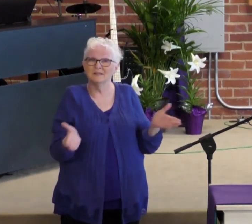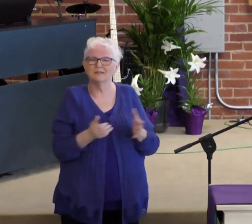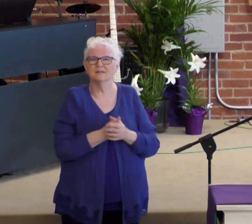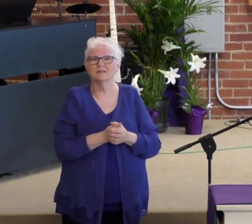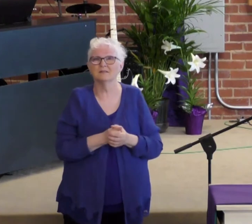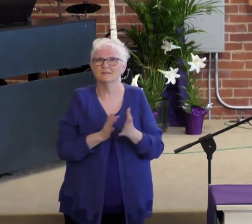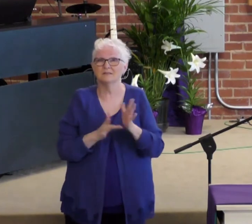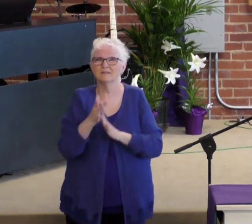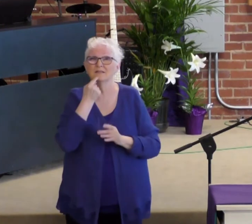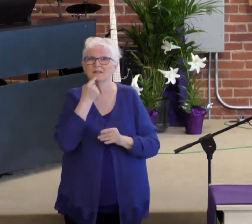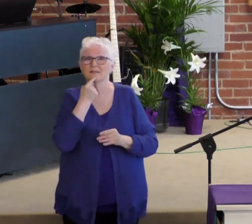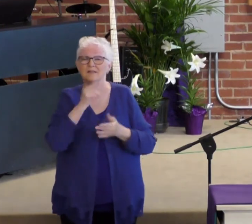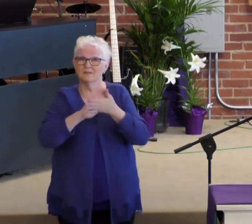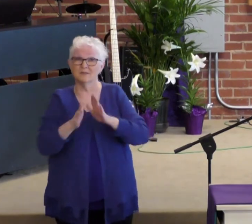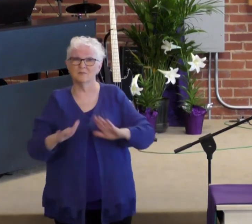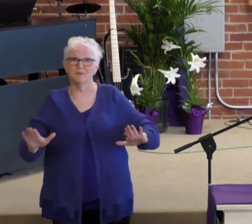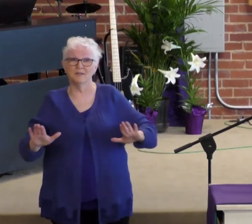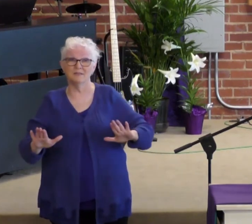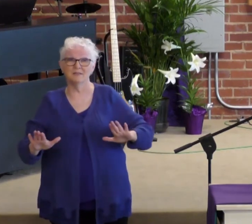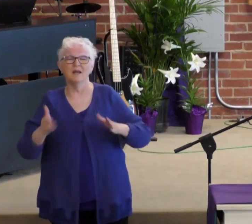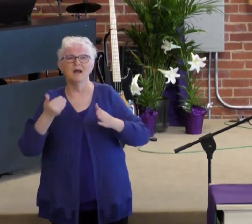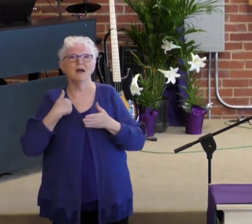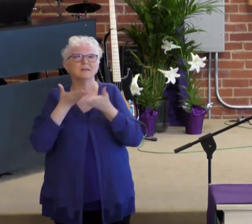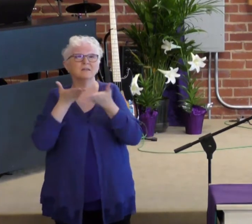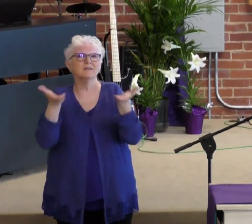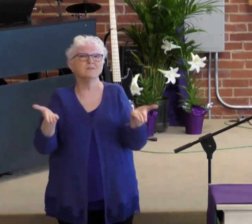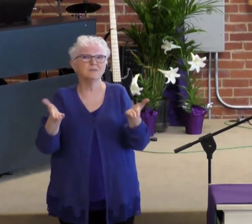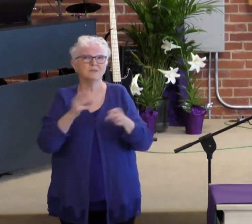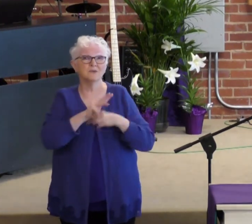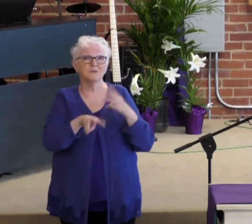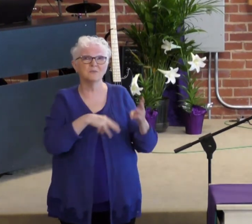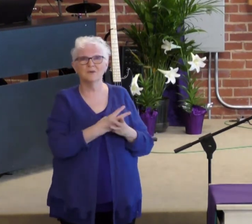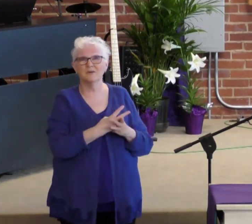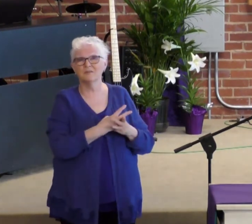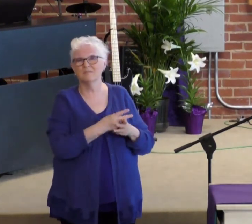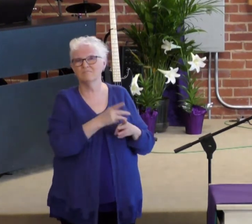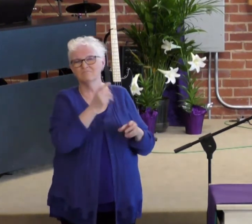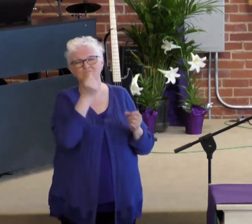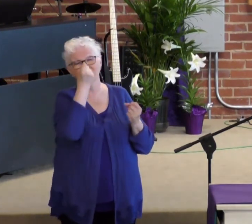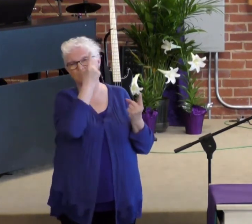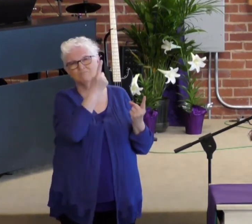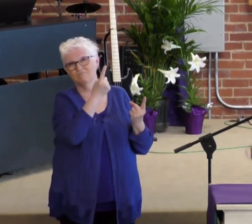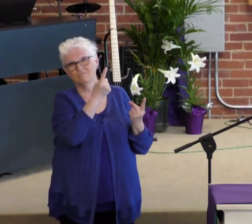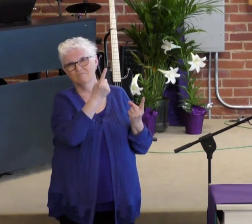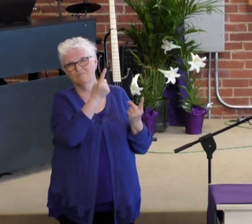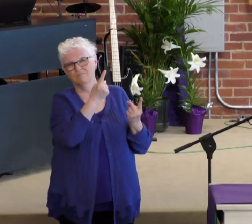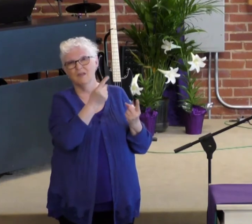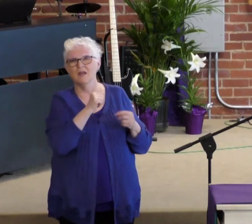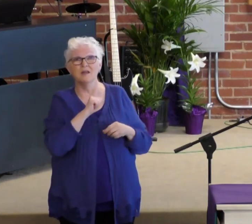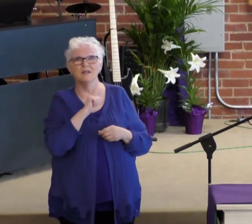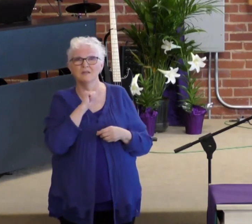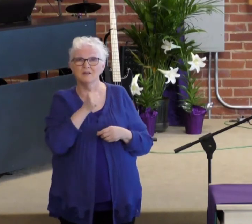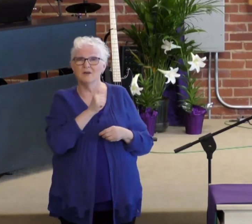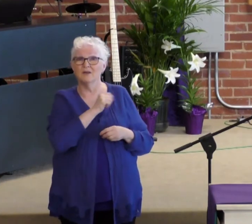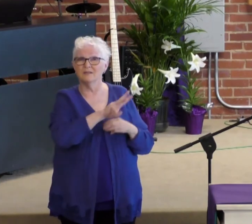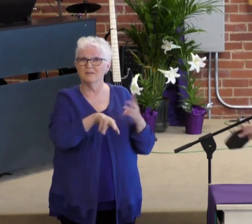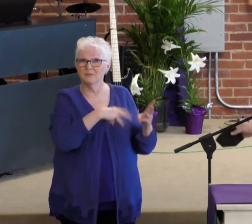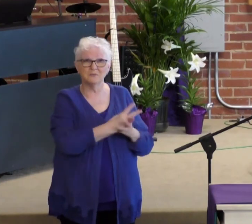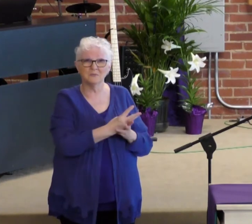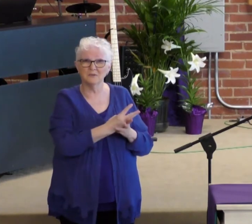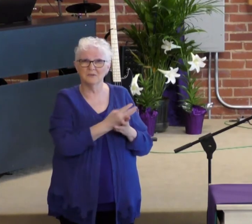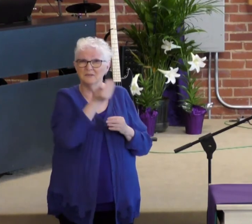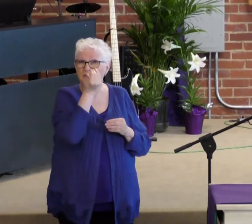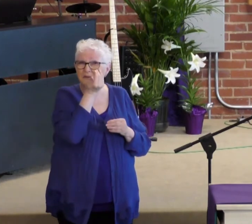Because Jesus said, there is a peace that I give you that the world cannot even understand. It's not the kind of peace that the world even